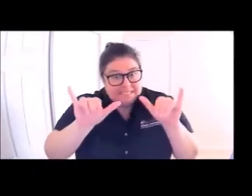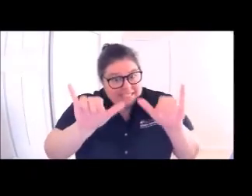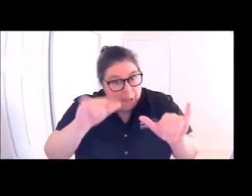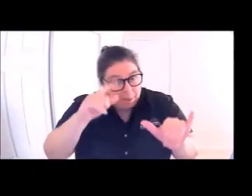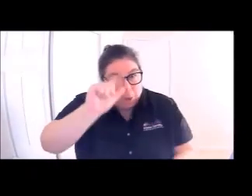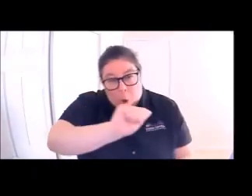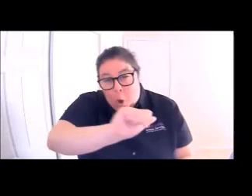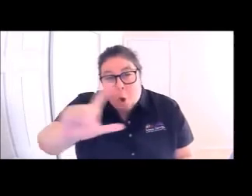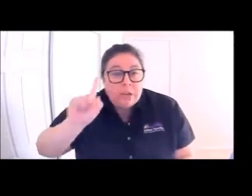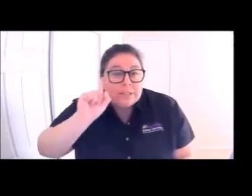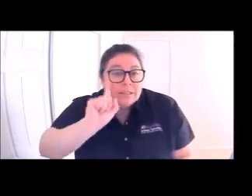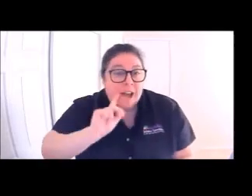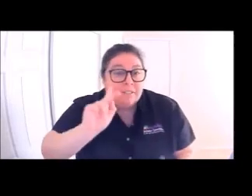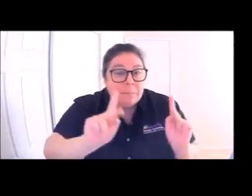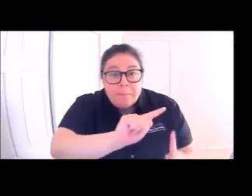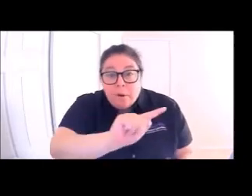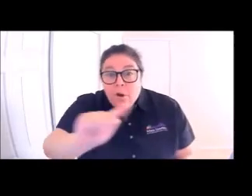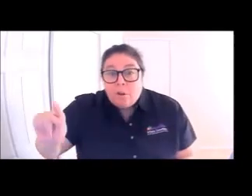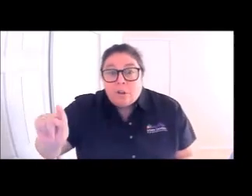time.